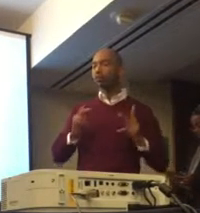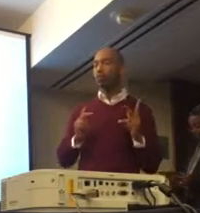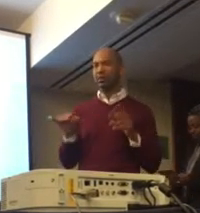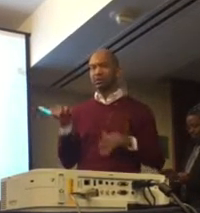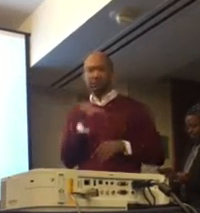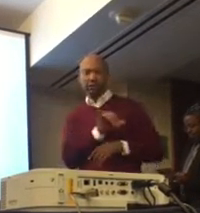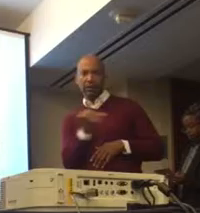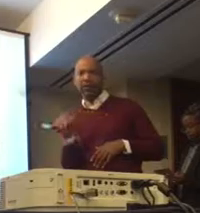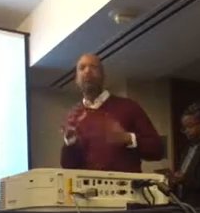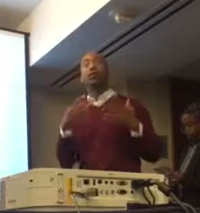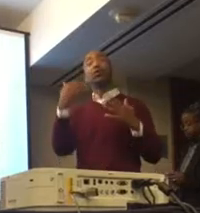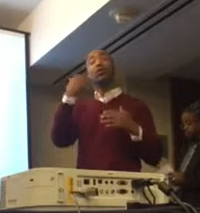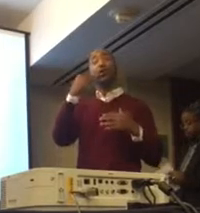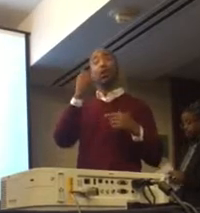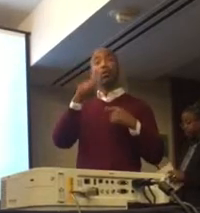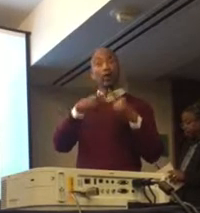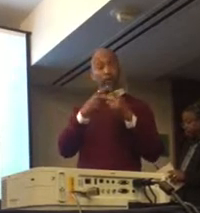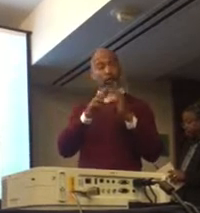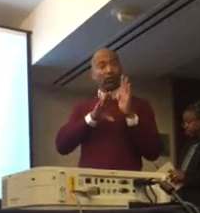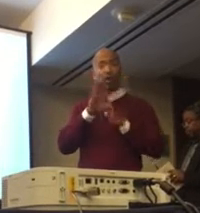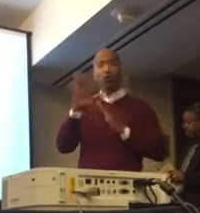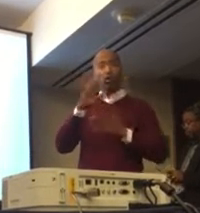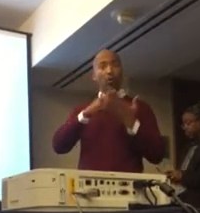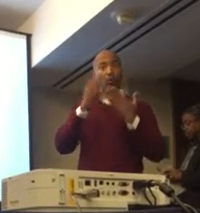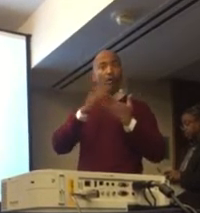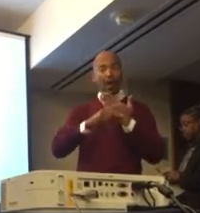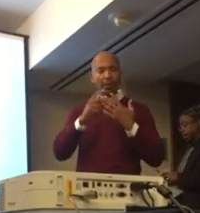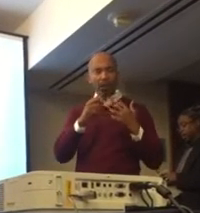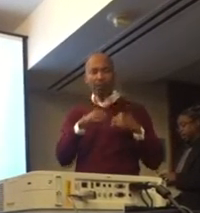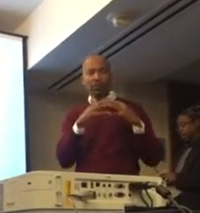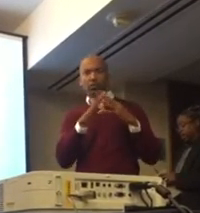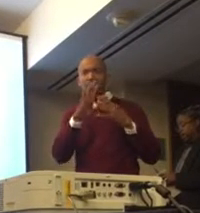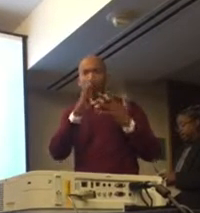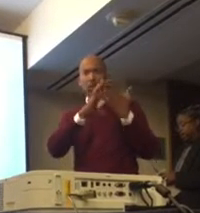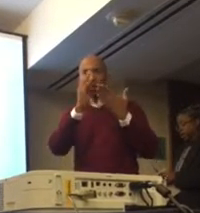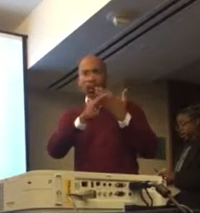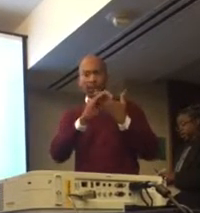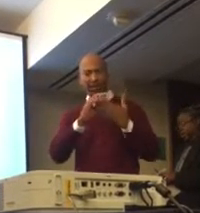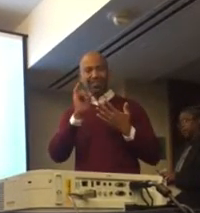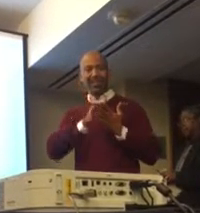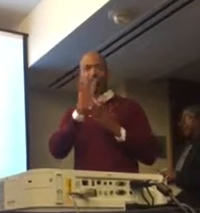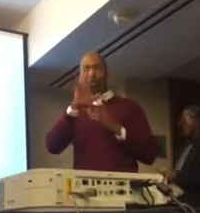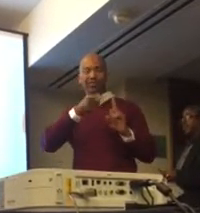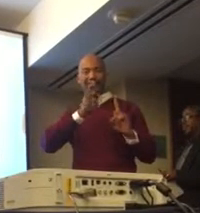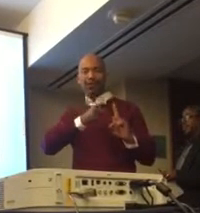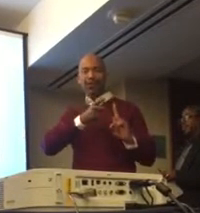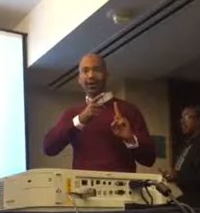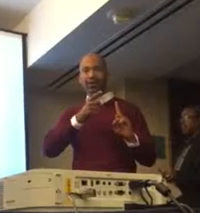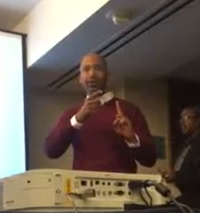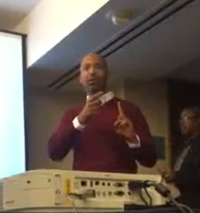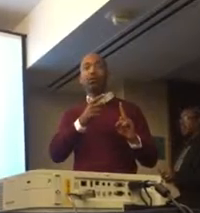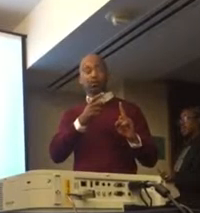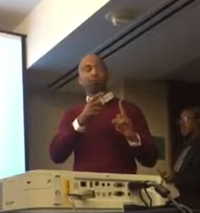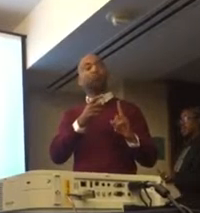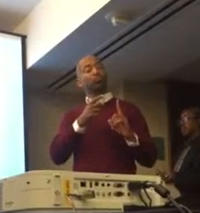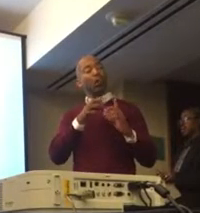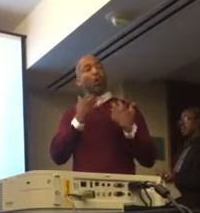people that when you're developing your programming, this should be your target audience in a way, and just know that they're coming with this experience.